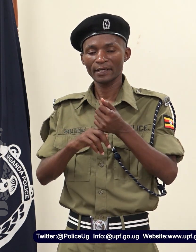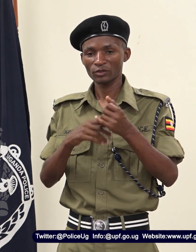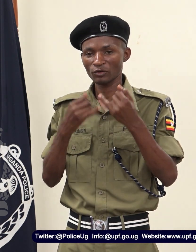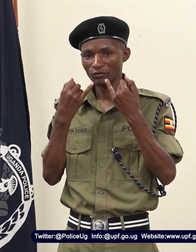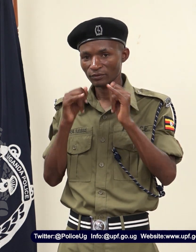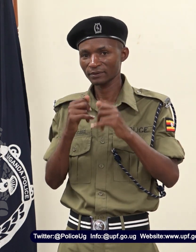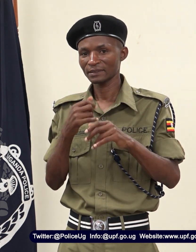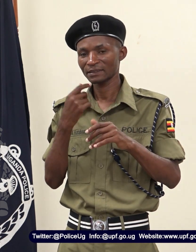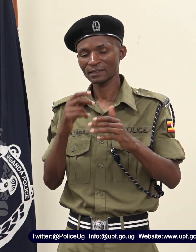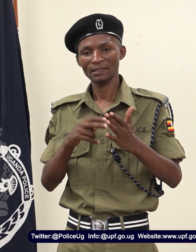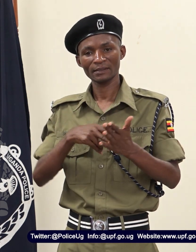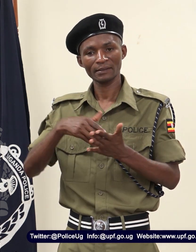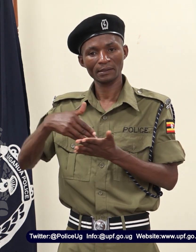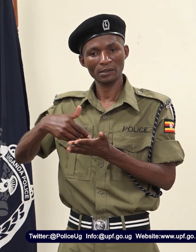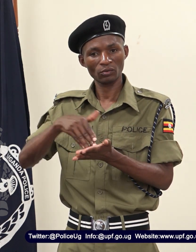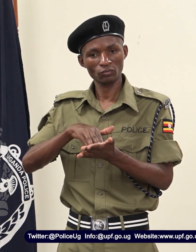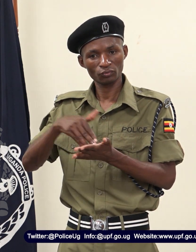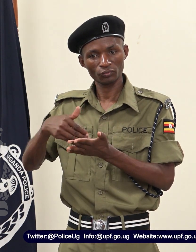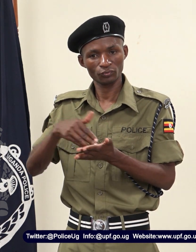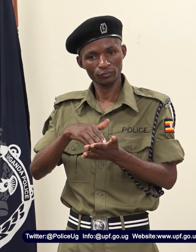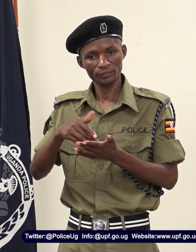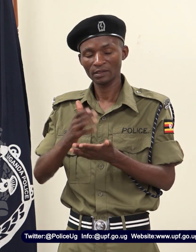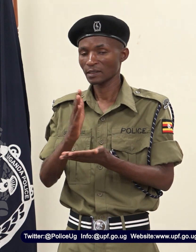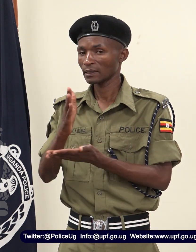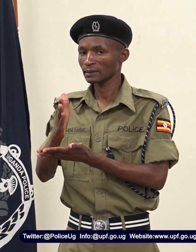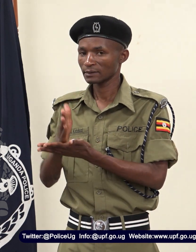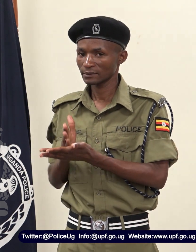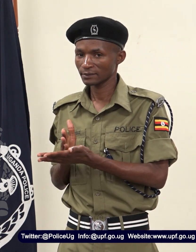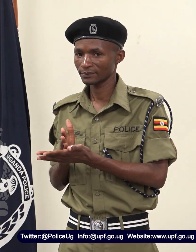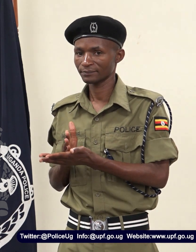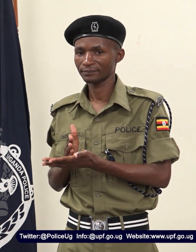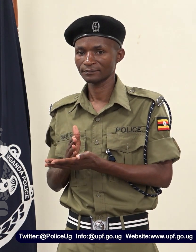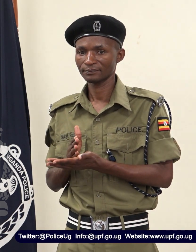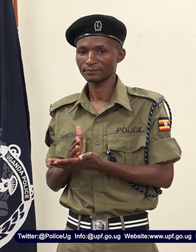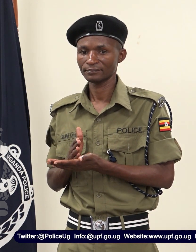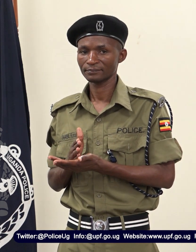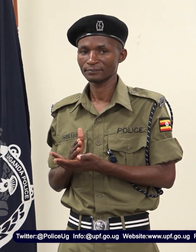is vulnerability. Some of these